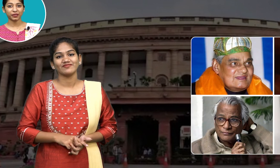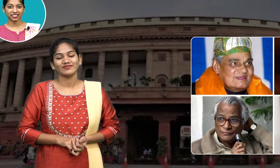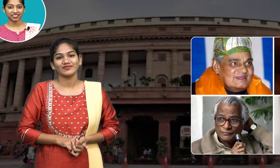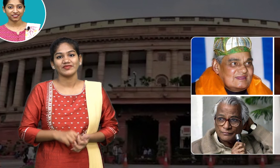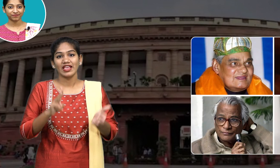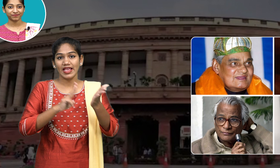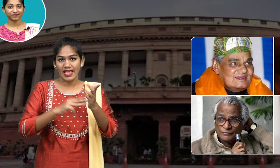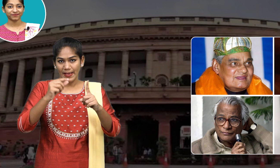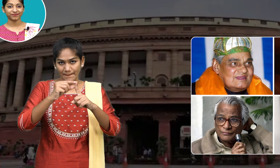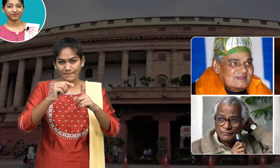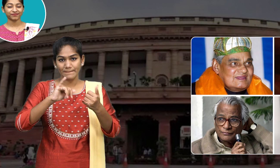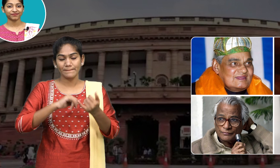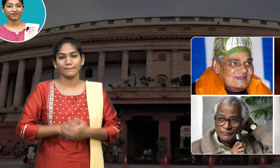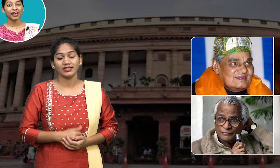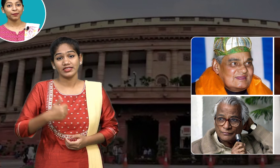MPs.